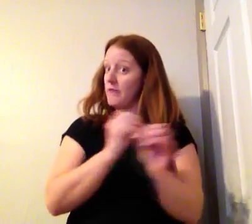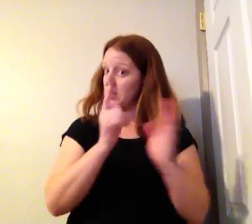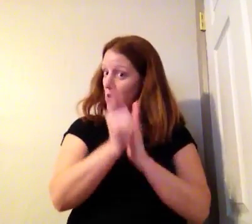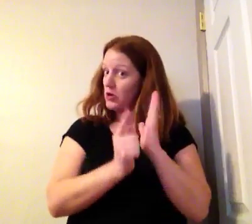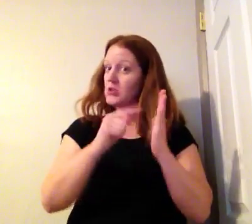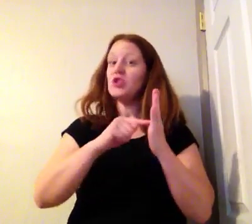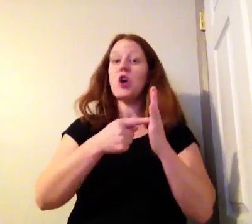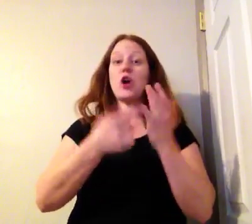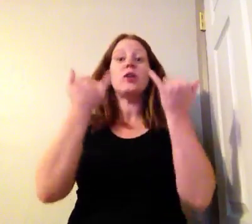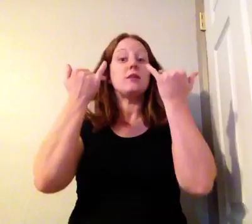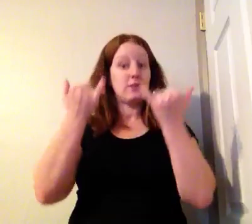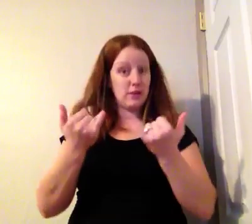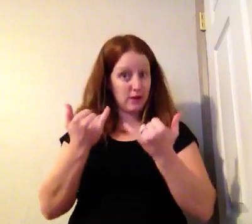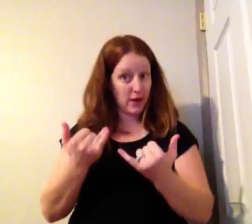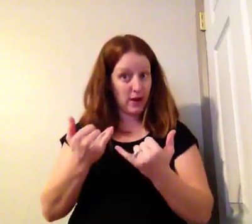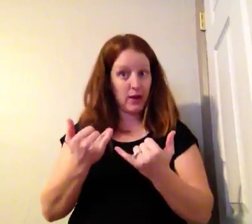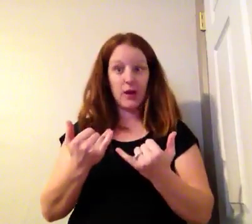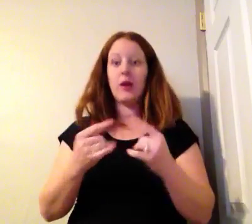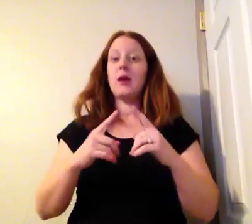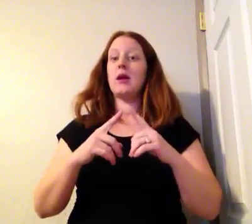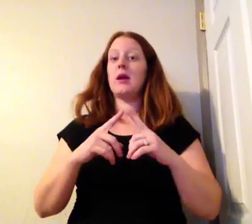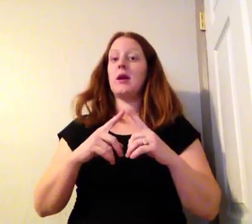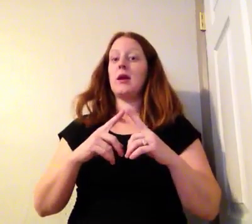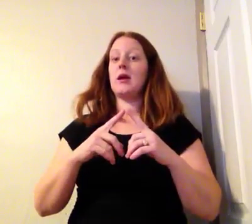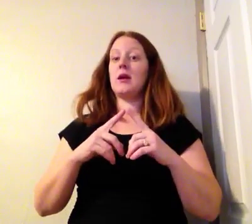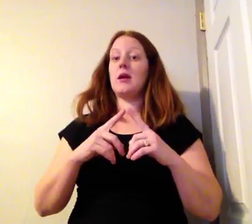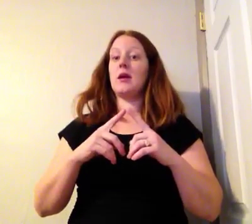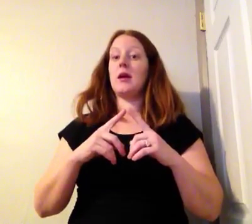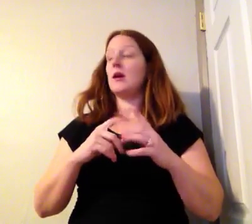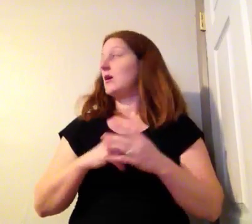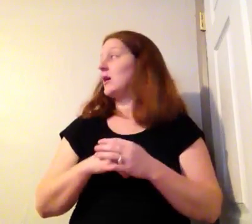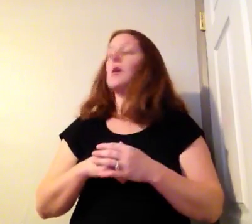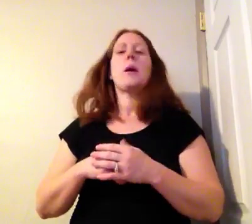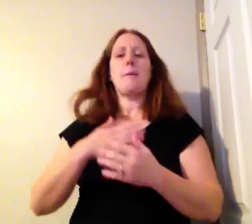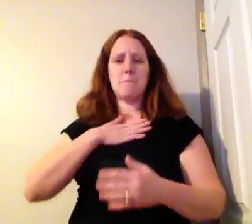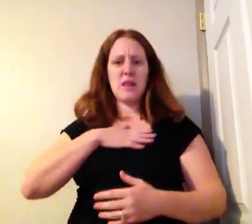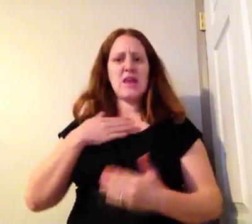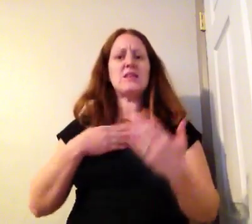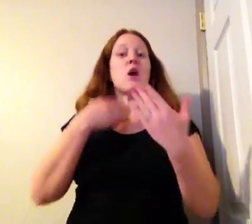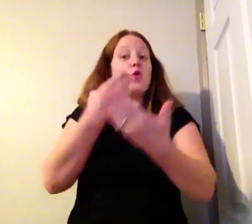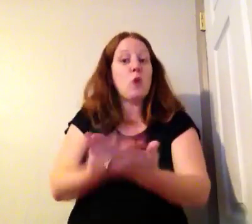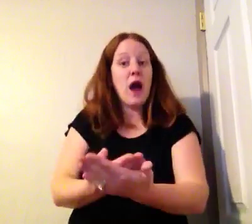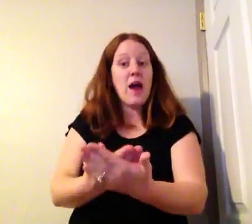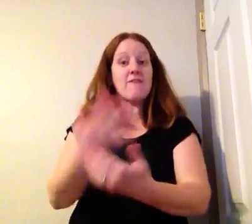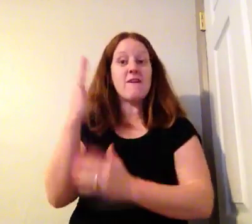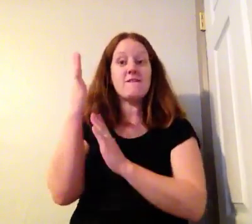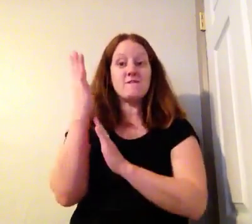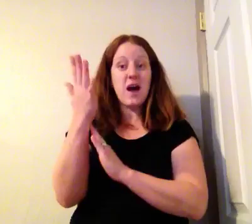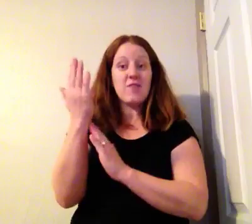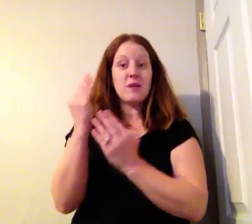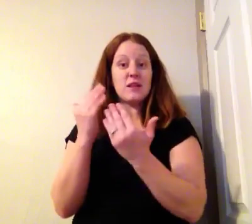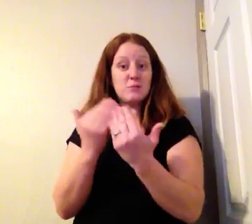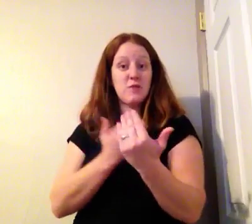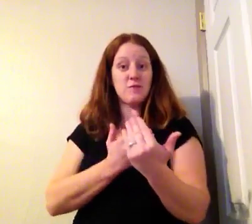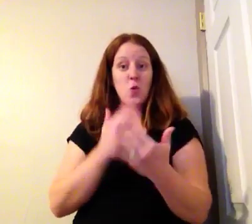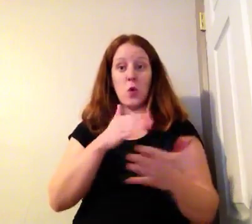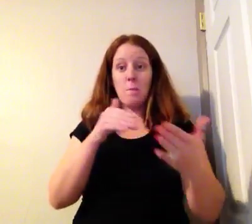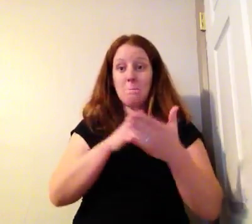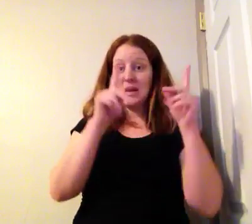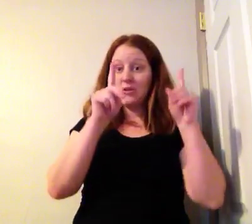minutes before the midterm or final. Oh, I have these questions and so on. Okay, I won't be able to do it because there will be another 200 people in front of